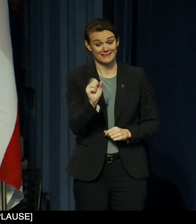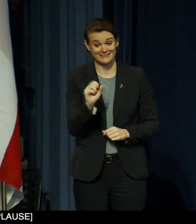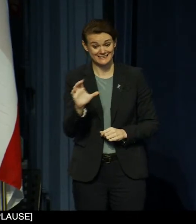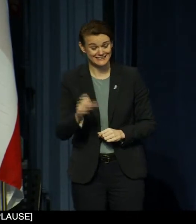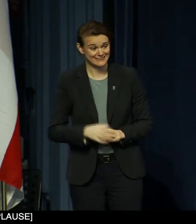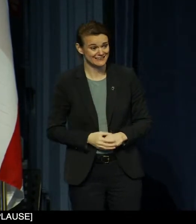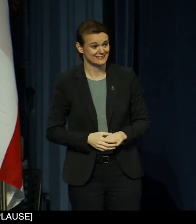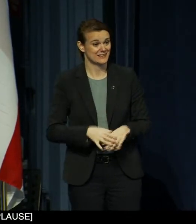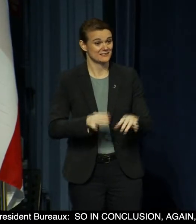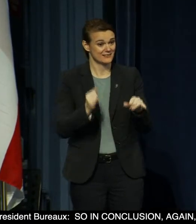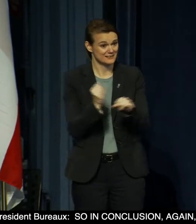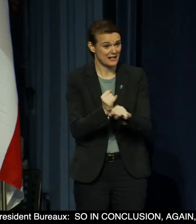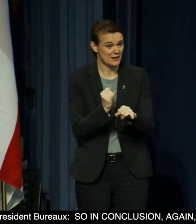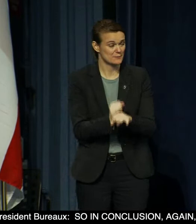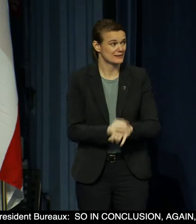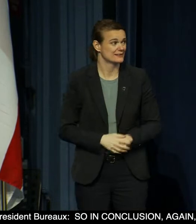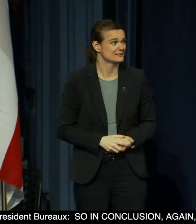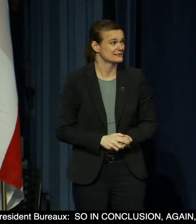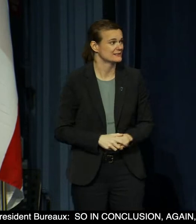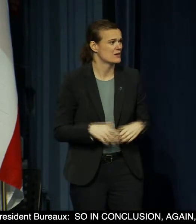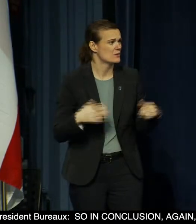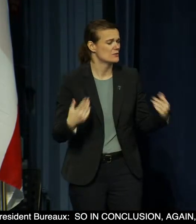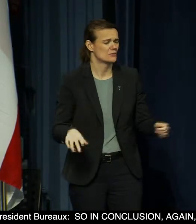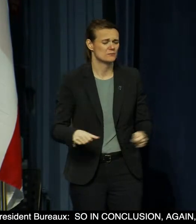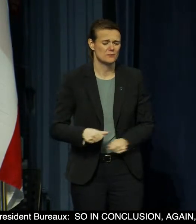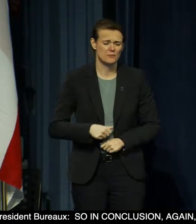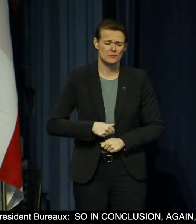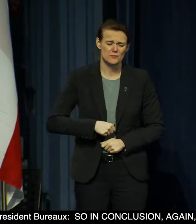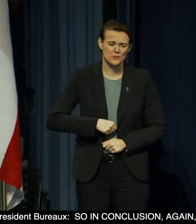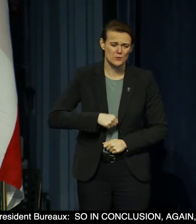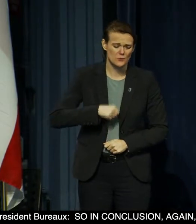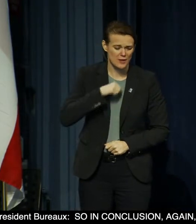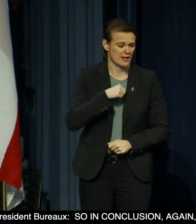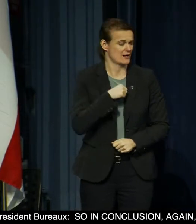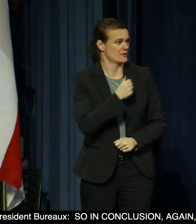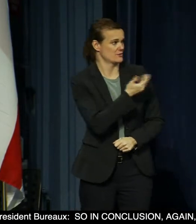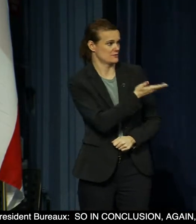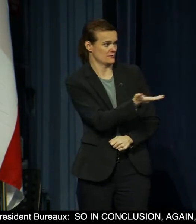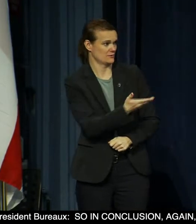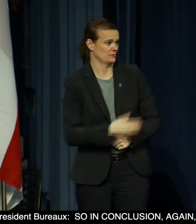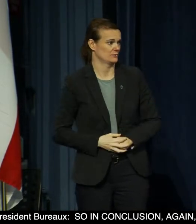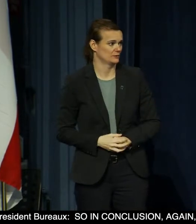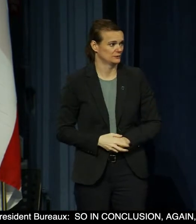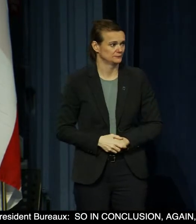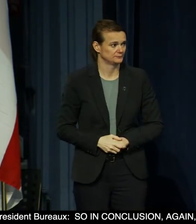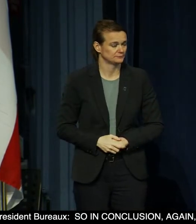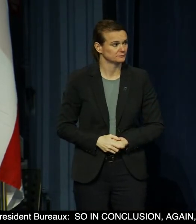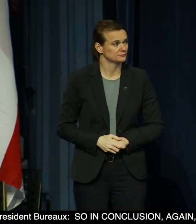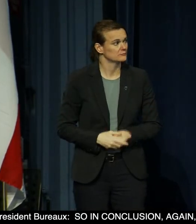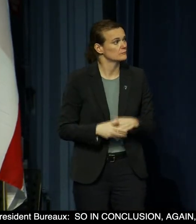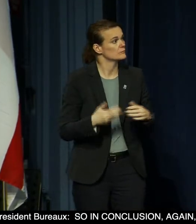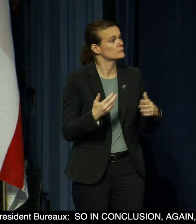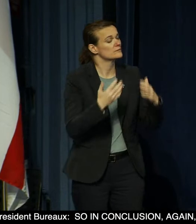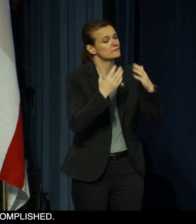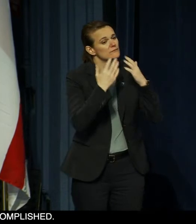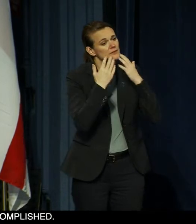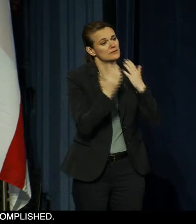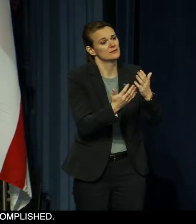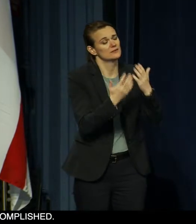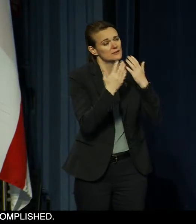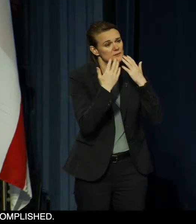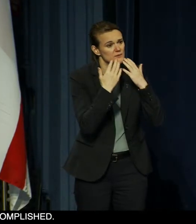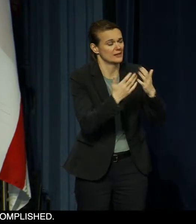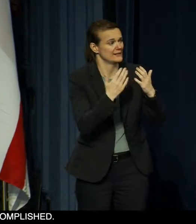campus, we are so extremely proud of what you've accomplished. I want to thank you on behalf of our colleagues